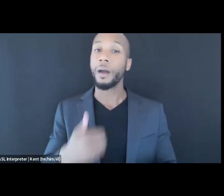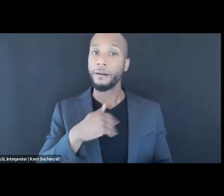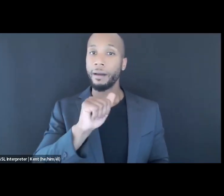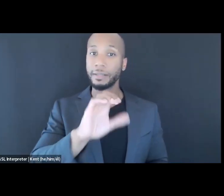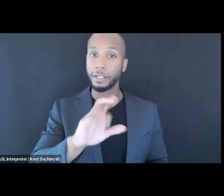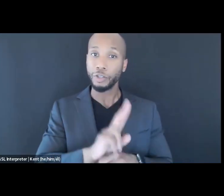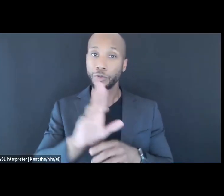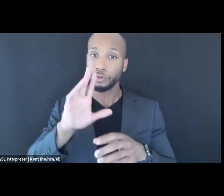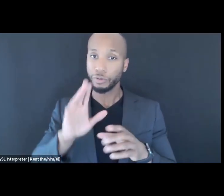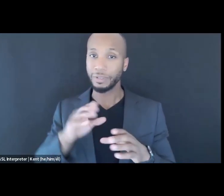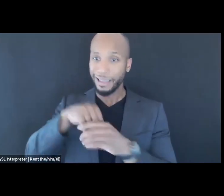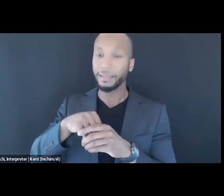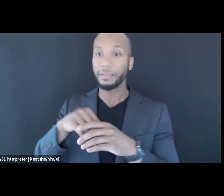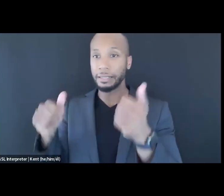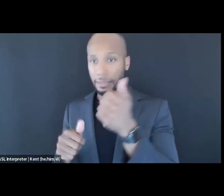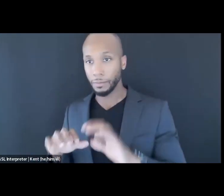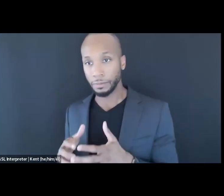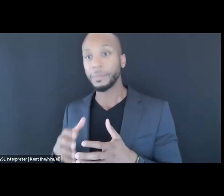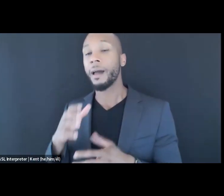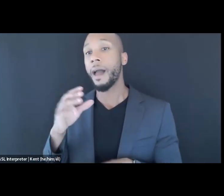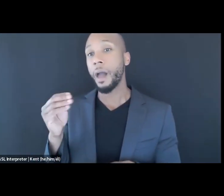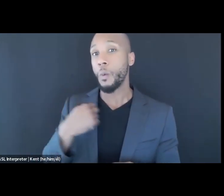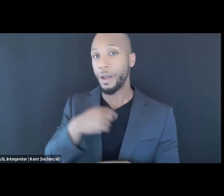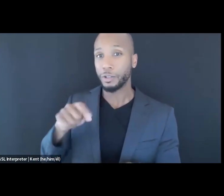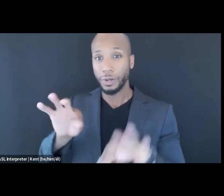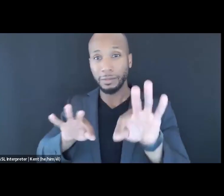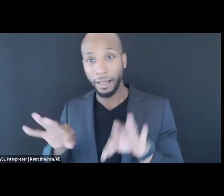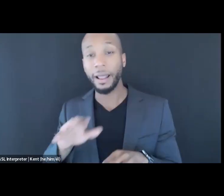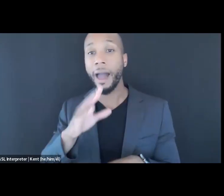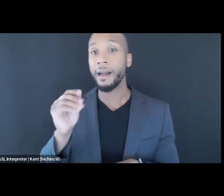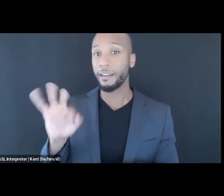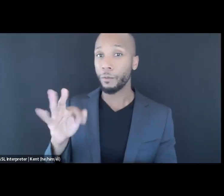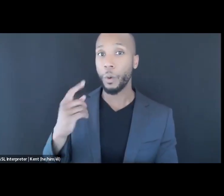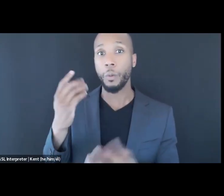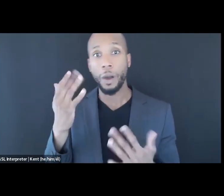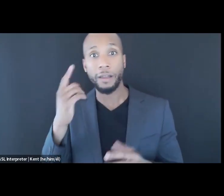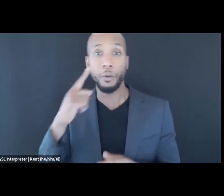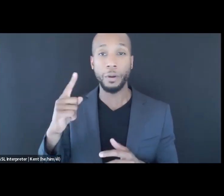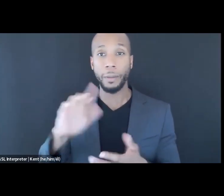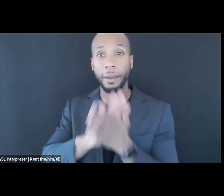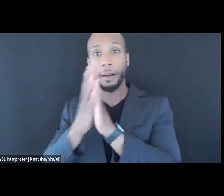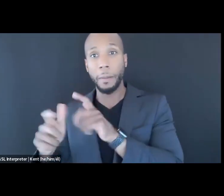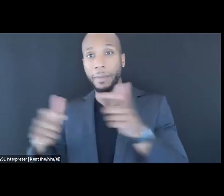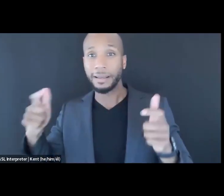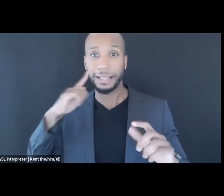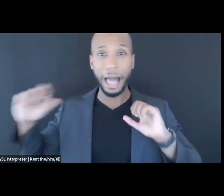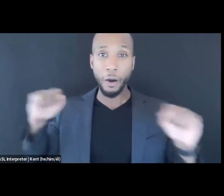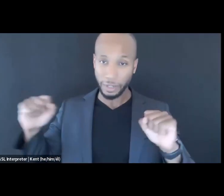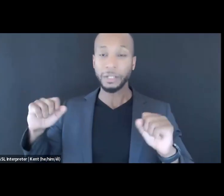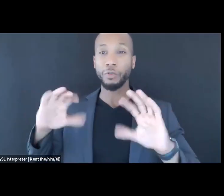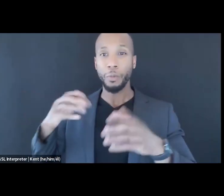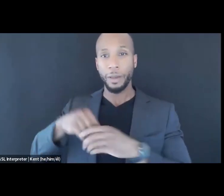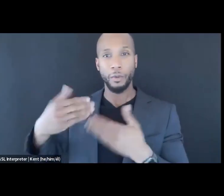users within that smaller subset. And we had to explain that if we're waiting for this to be the biggest and loudest group in the room, then the problems are never going to